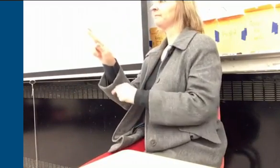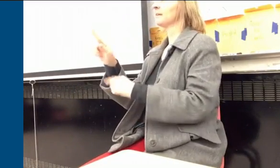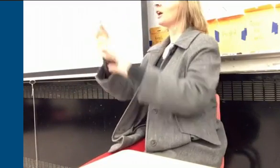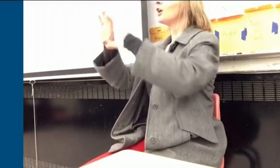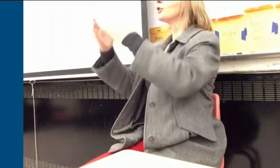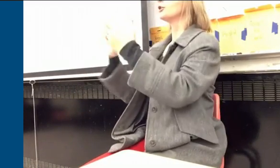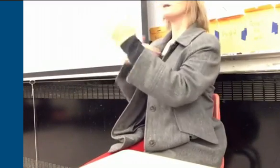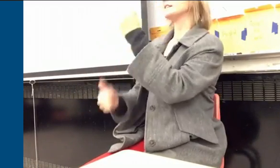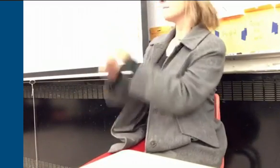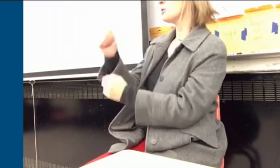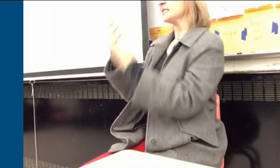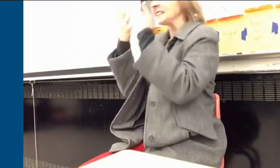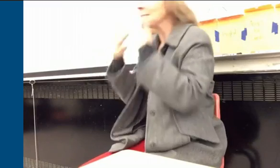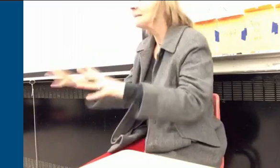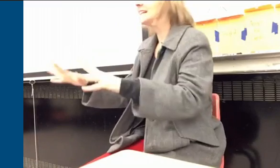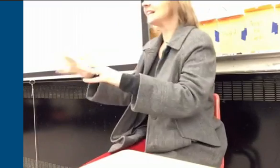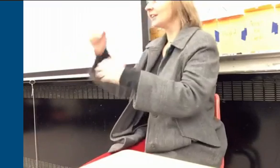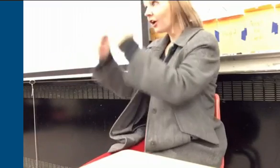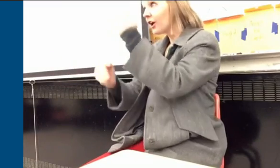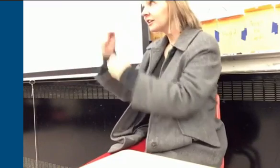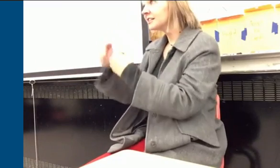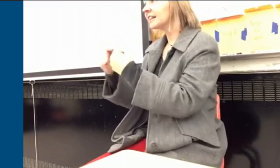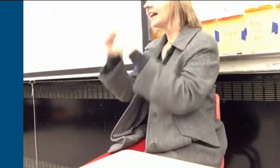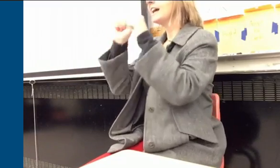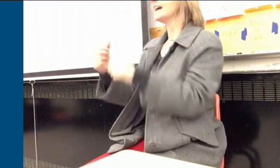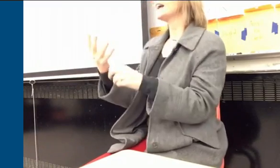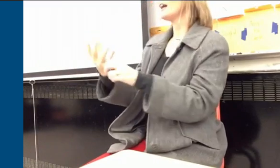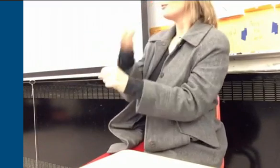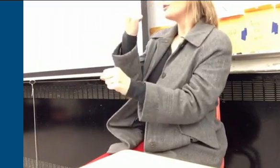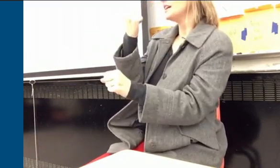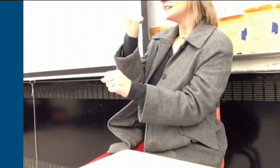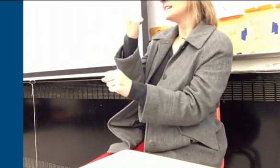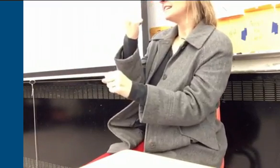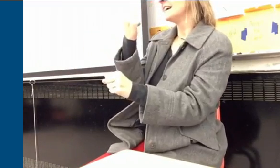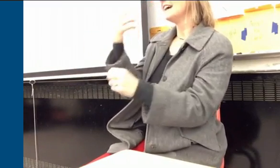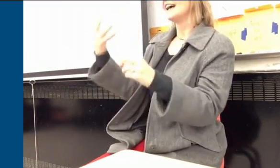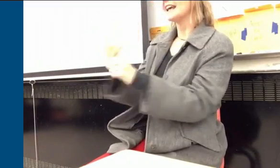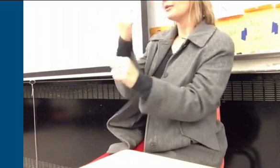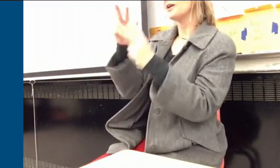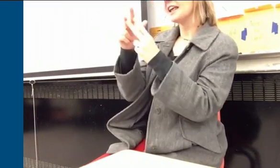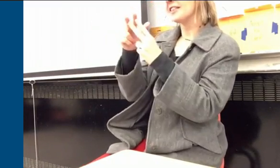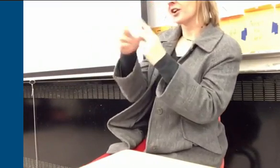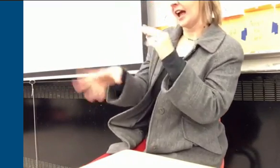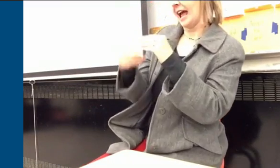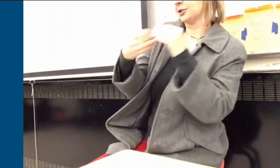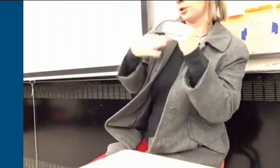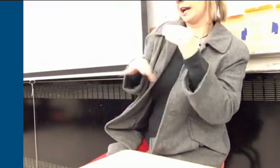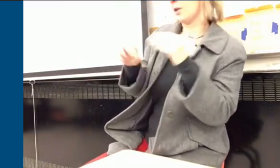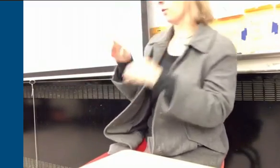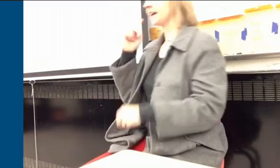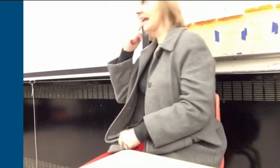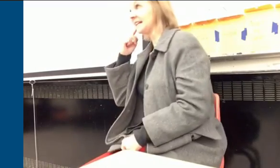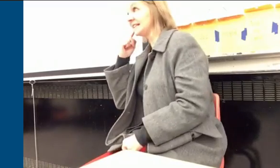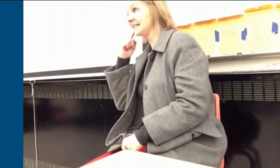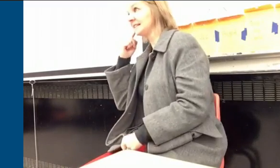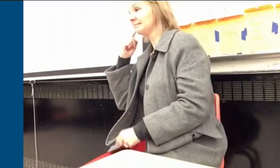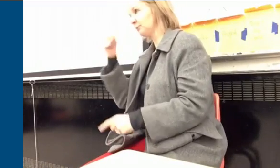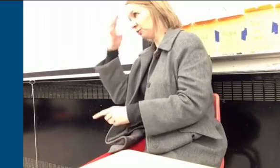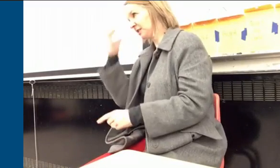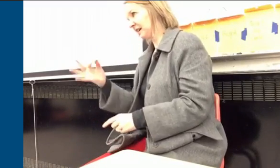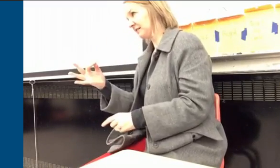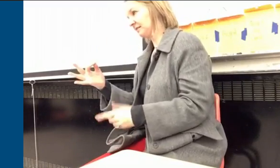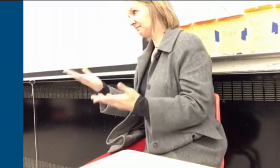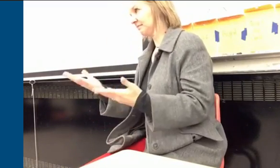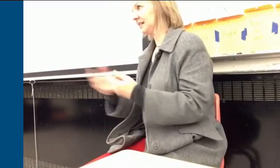most completed cars at the end of this may either win extra credit or candy. Depends on what you individually want. We have yet to have somebody do